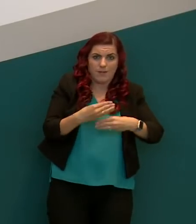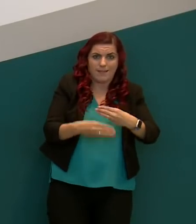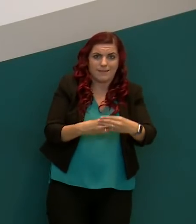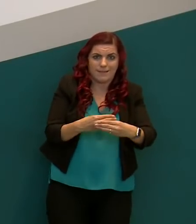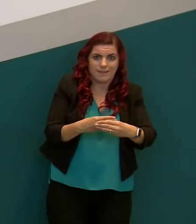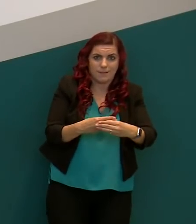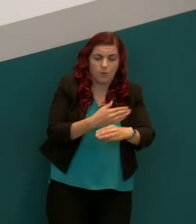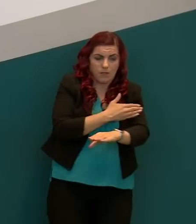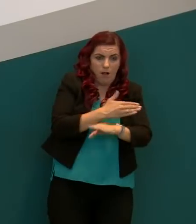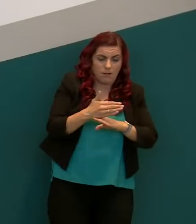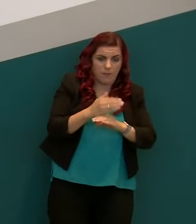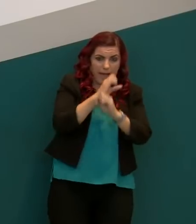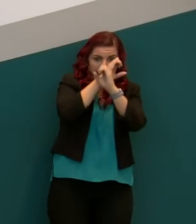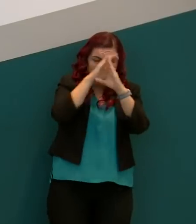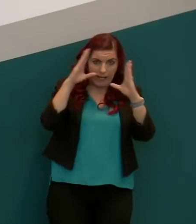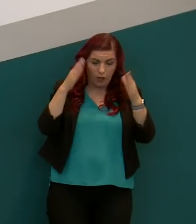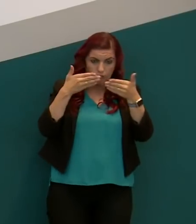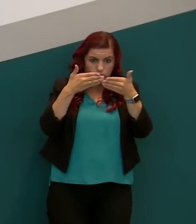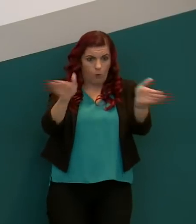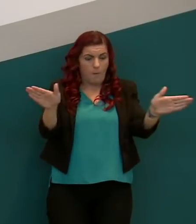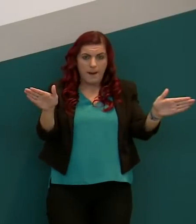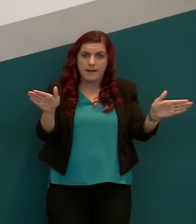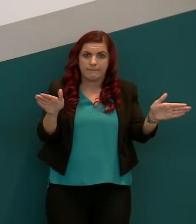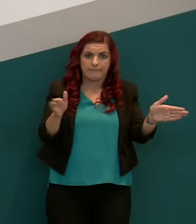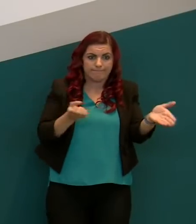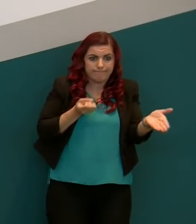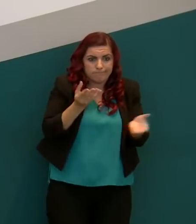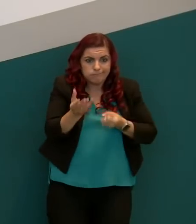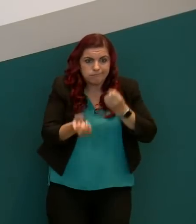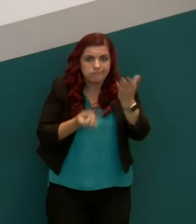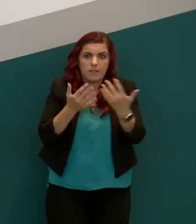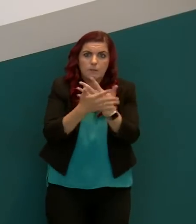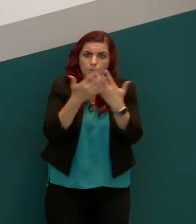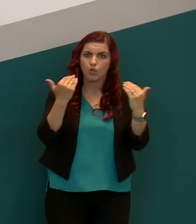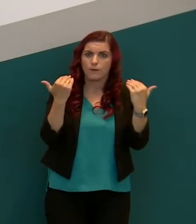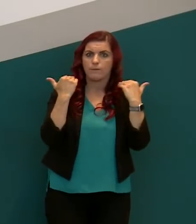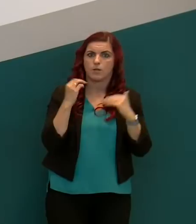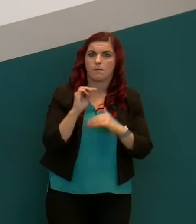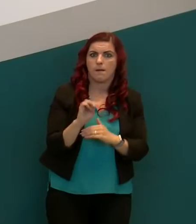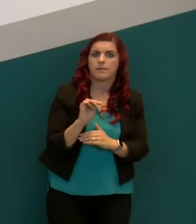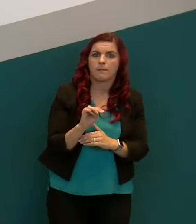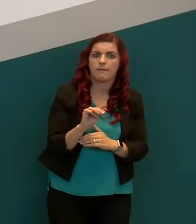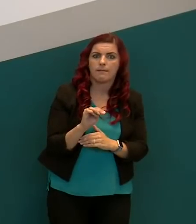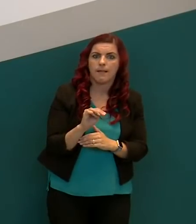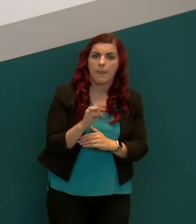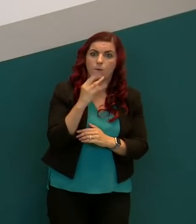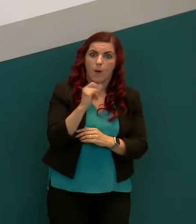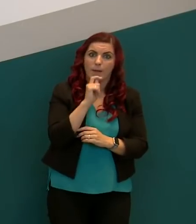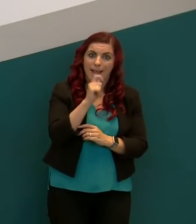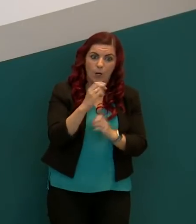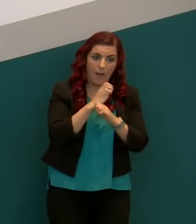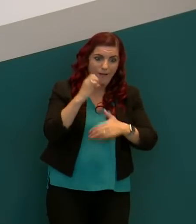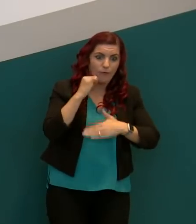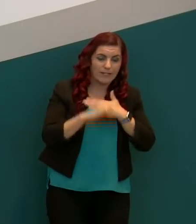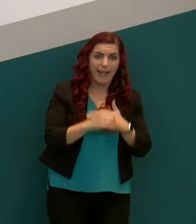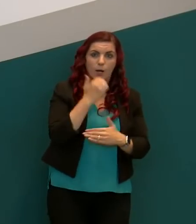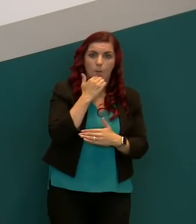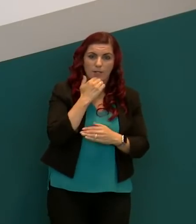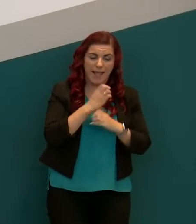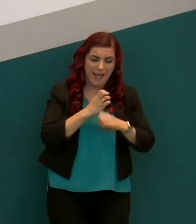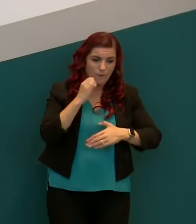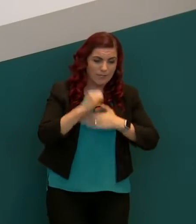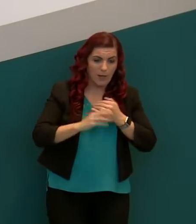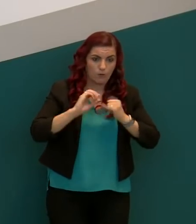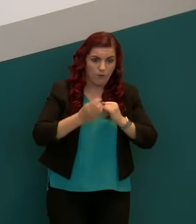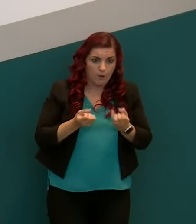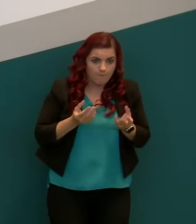be as transparent and as open as possible and to give people as much information as possible. And that's why we release the figures every day. It's why we give as much information